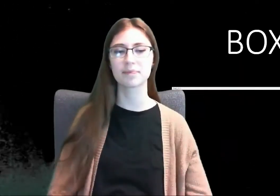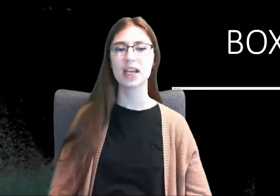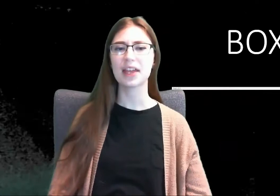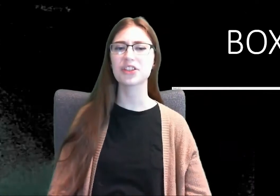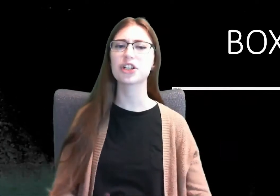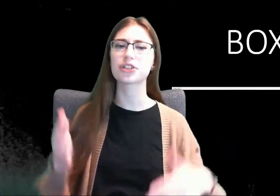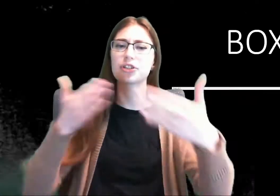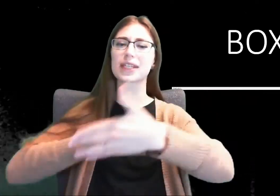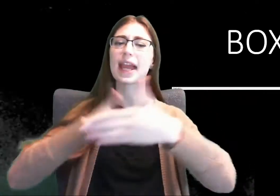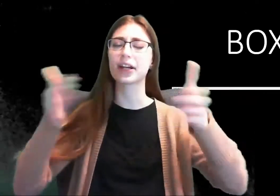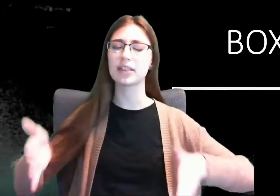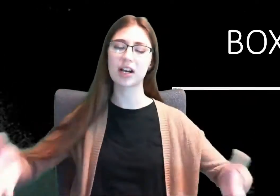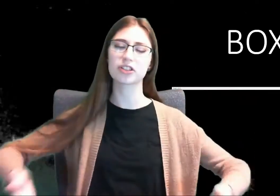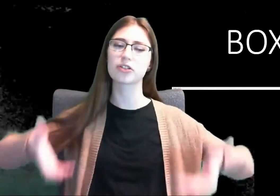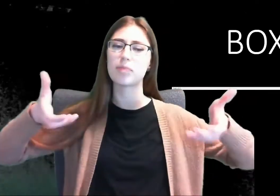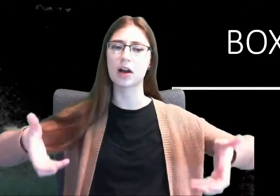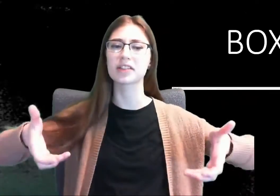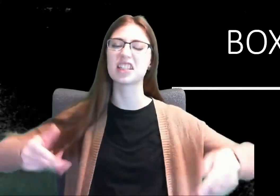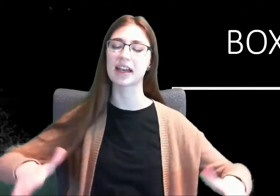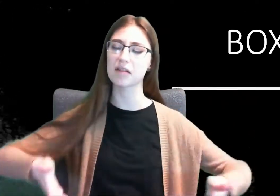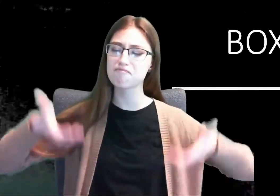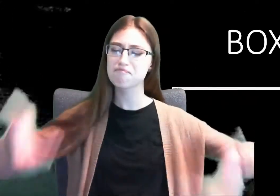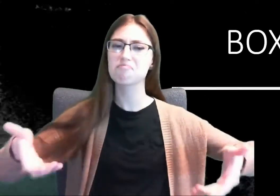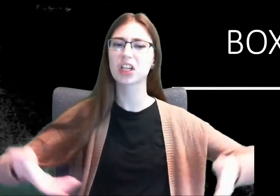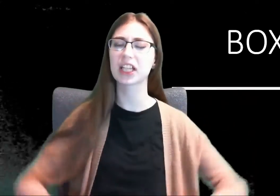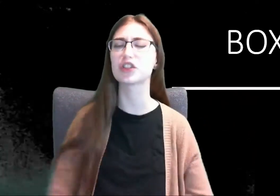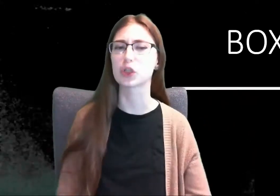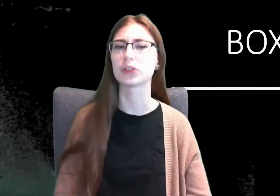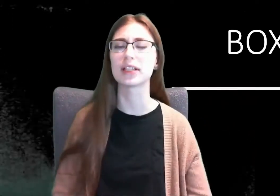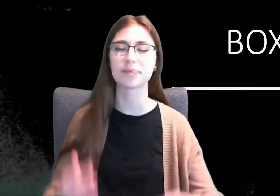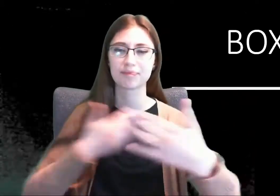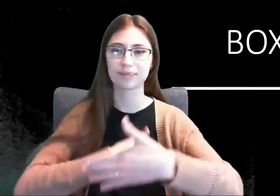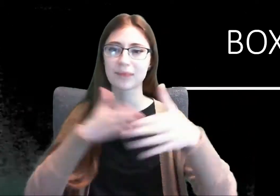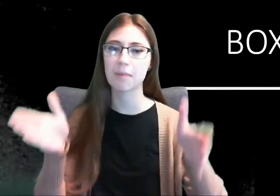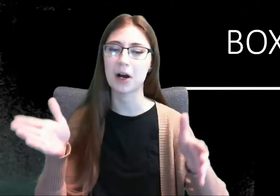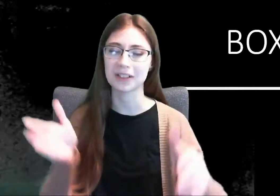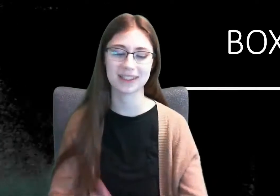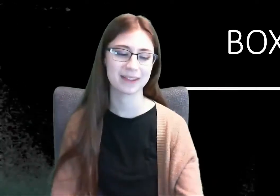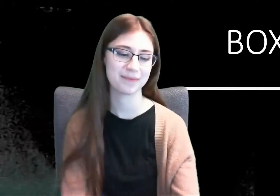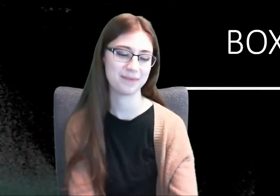I think she also shows carrying the box. She goes box and then like she's holding it. Box.